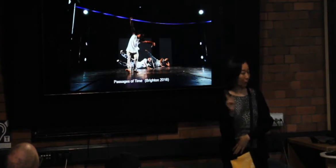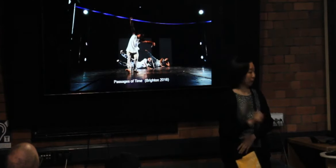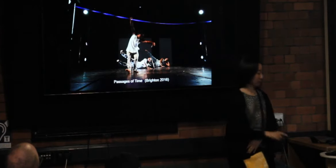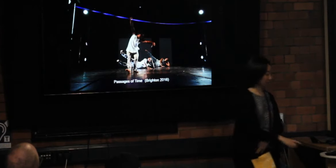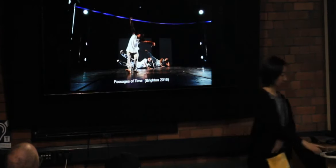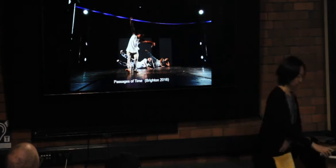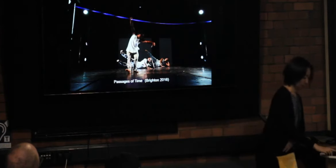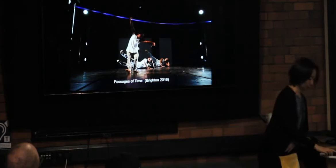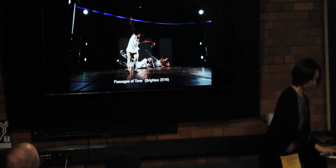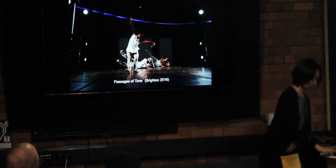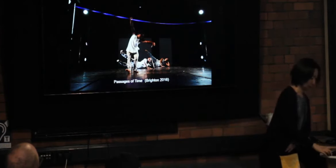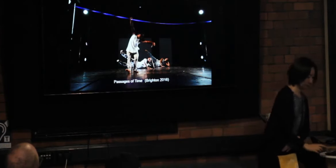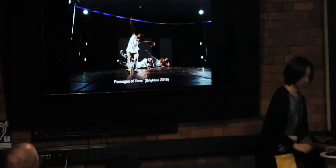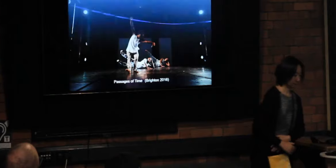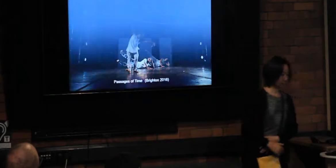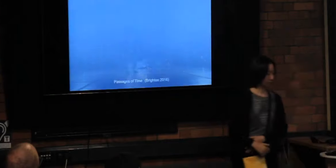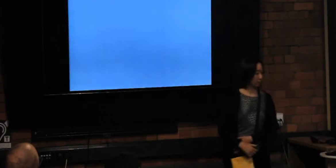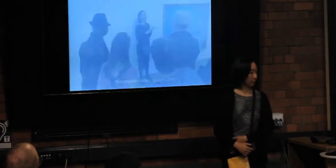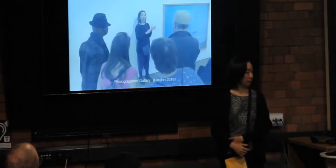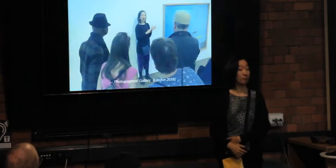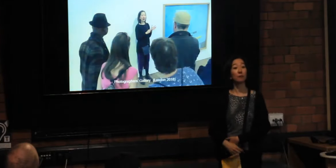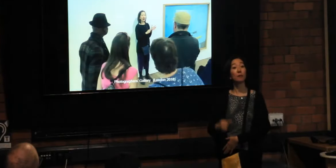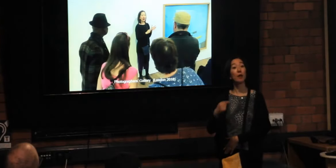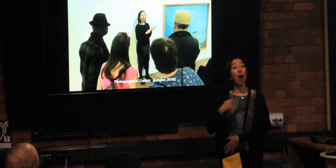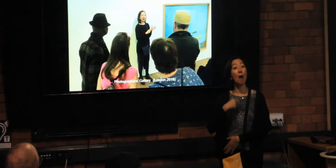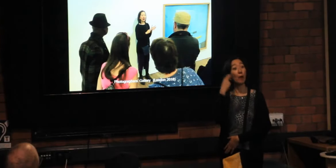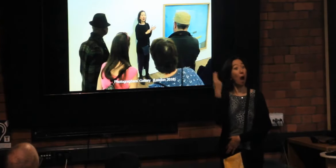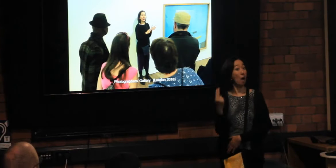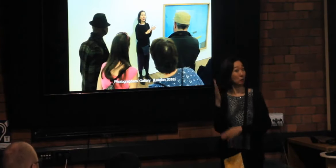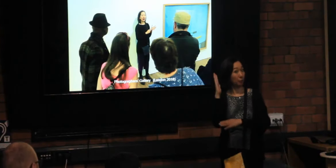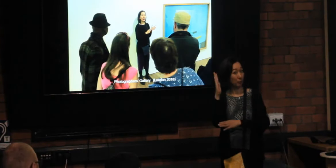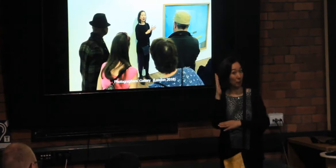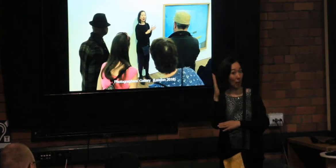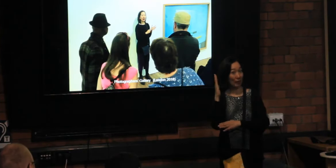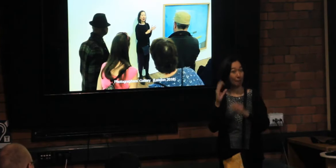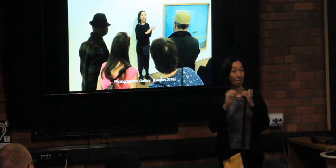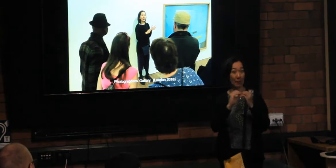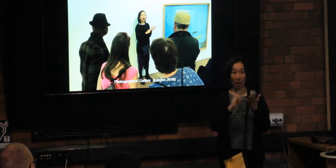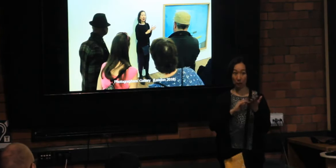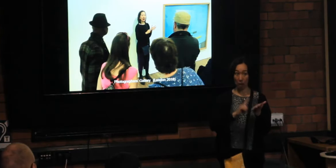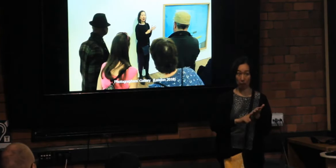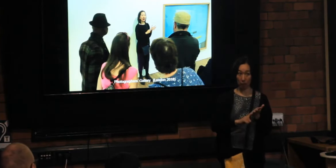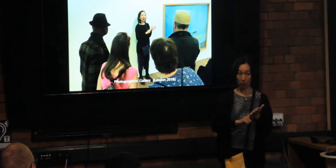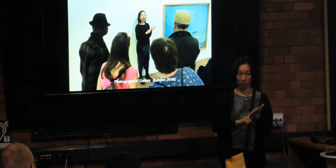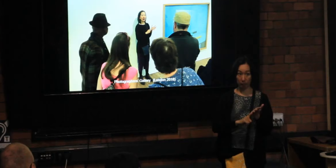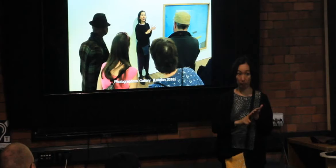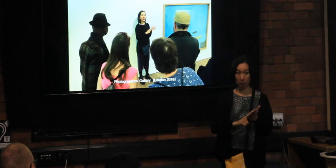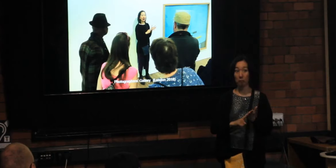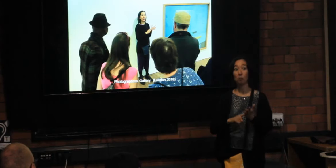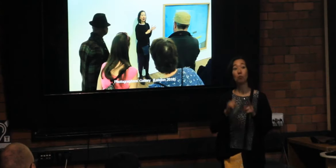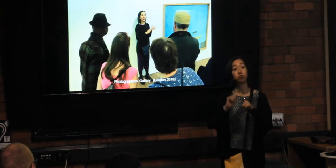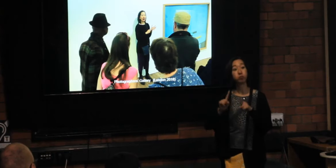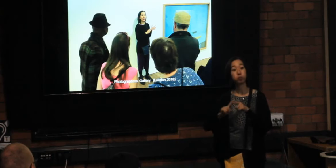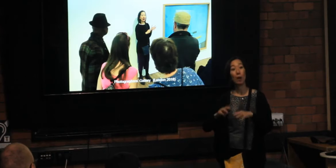I decided to add in some other elements in order to create the performance. I have